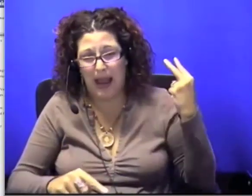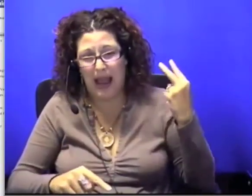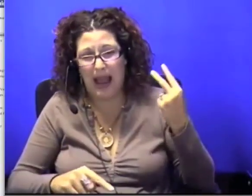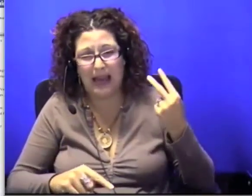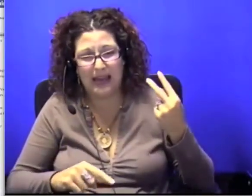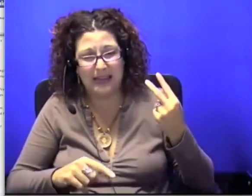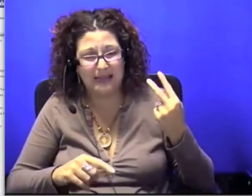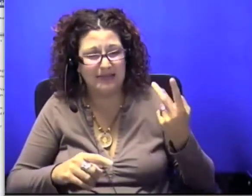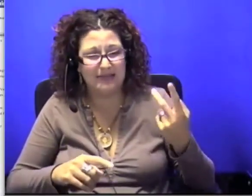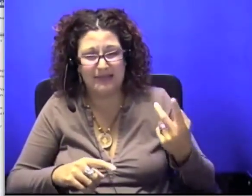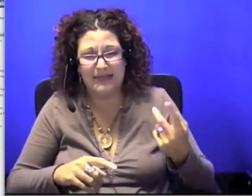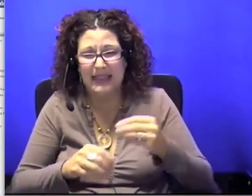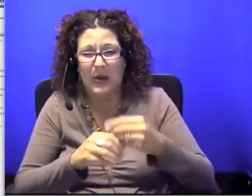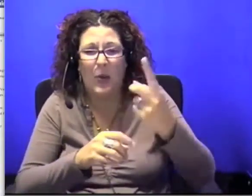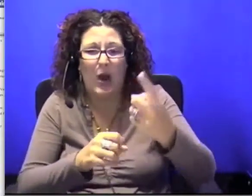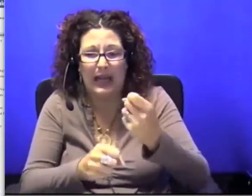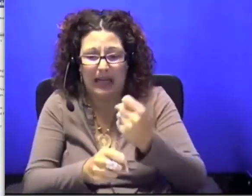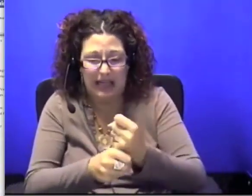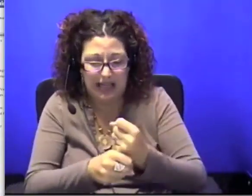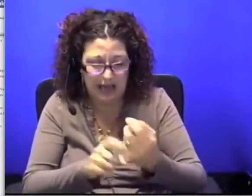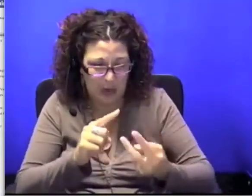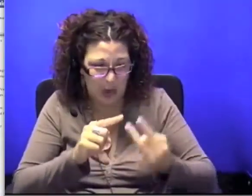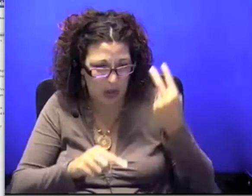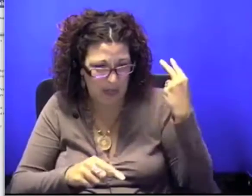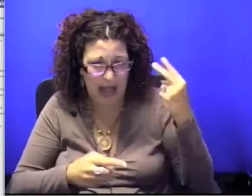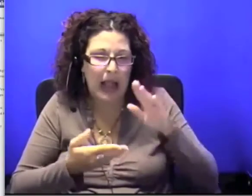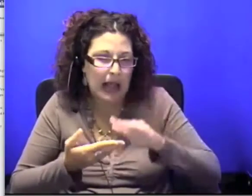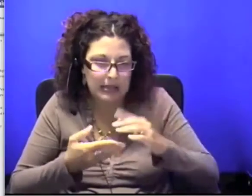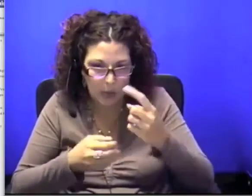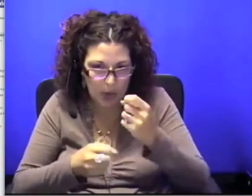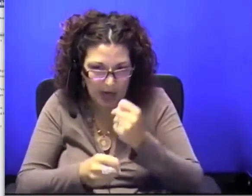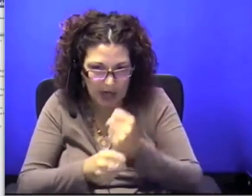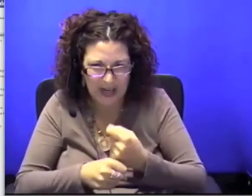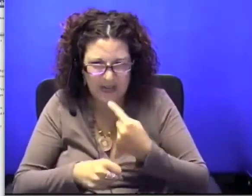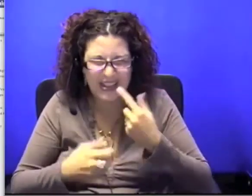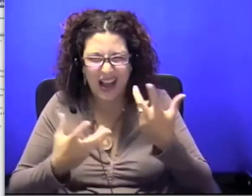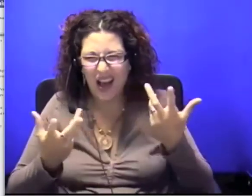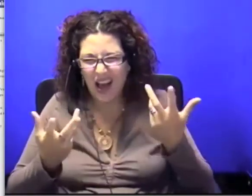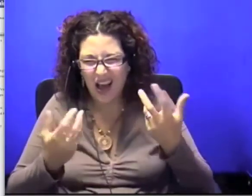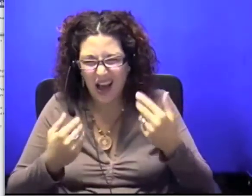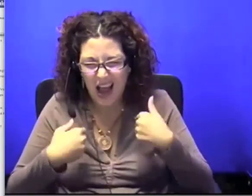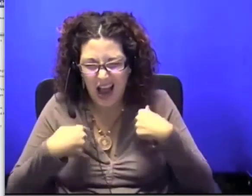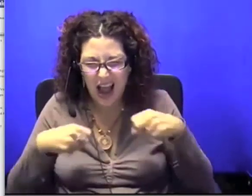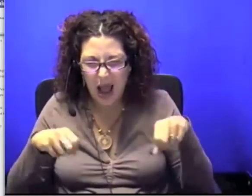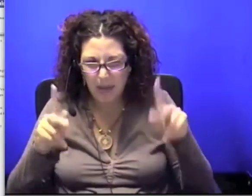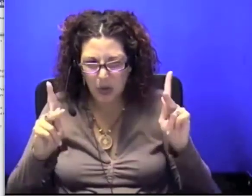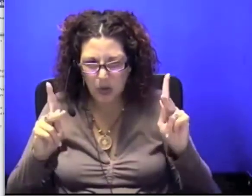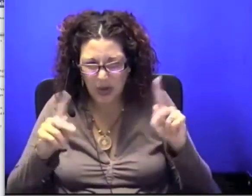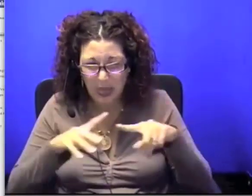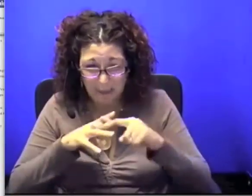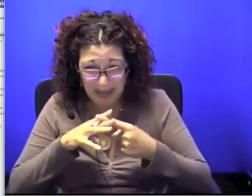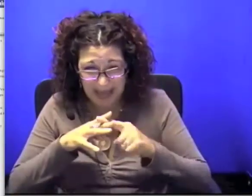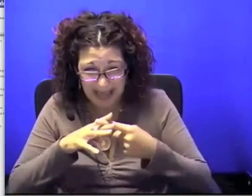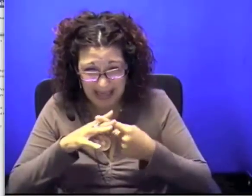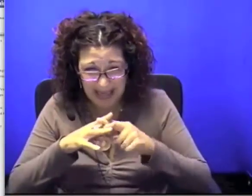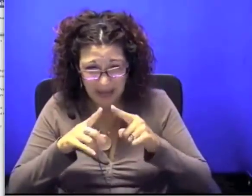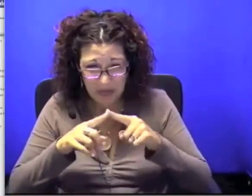going to look back a year from now, literally less than a year from now. You're going to go, I had an opportunity at the